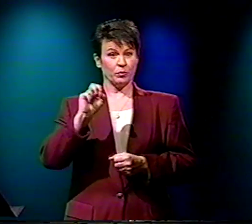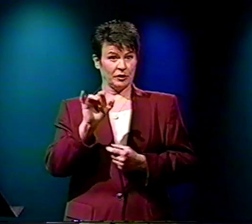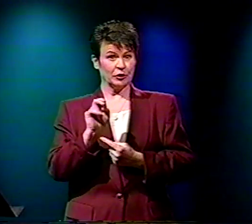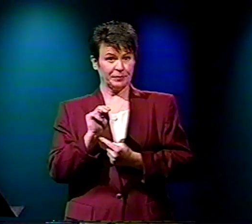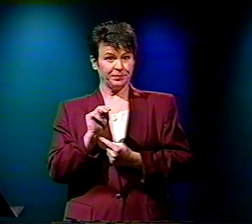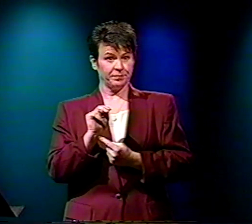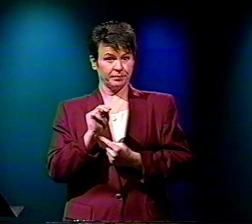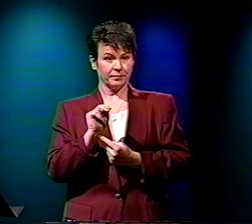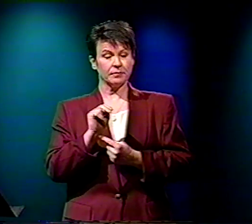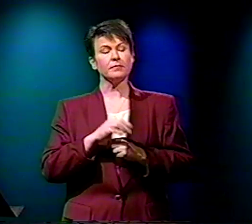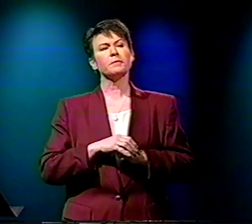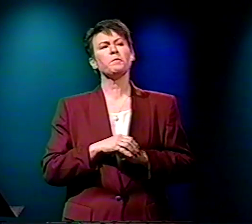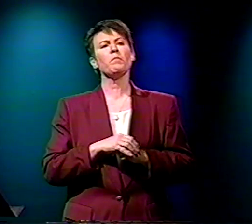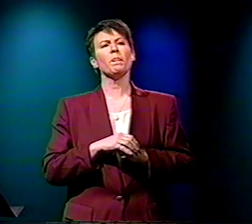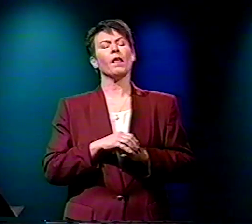on oppression.